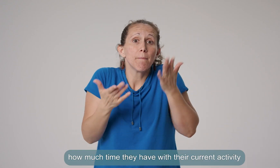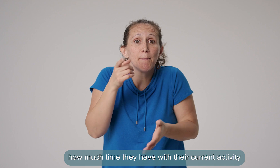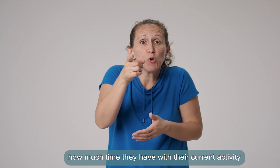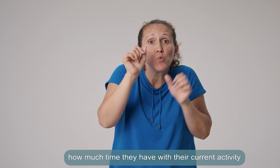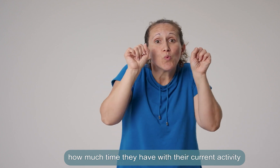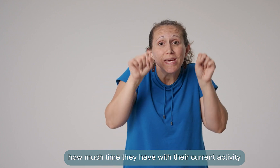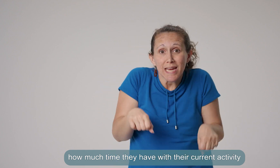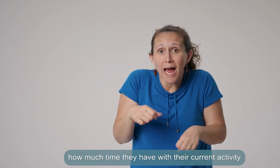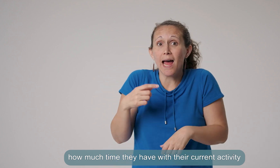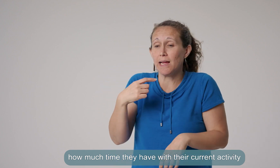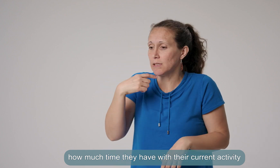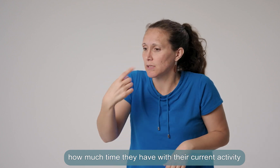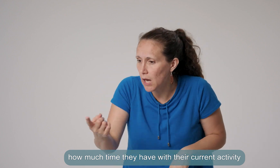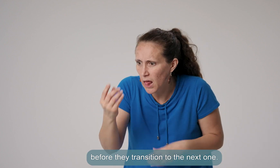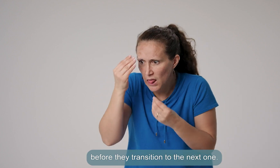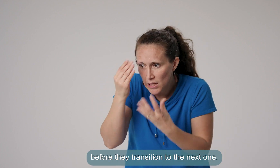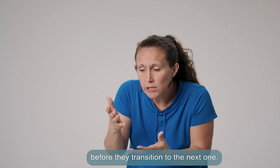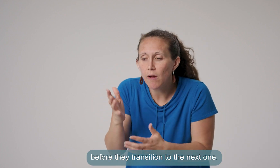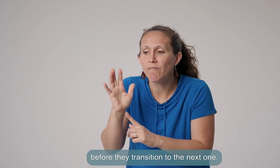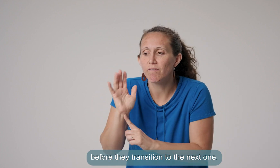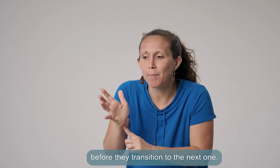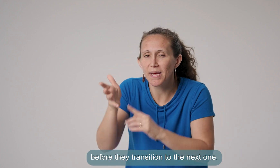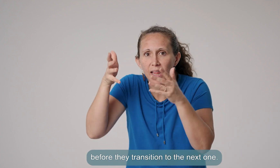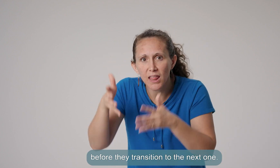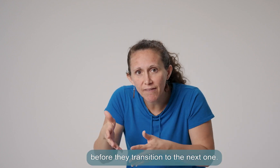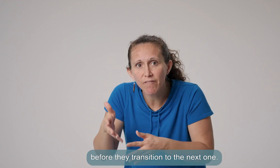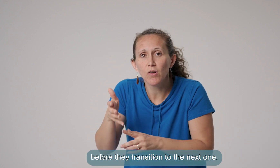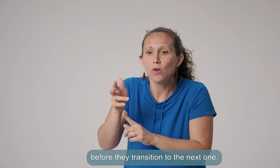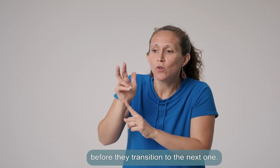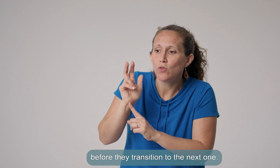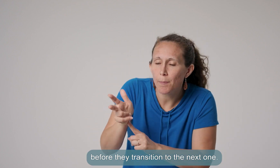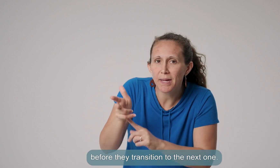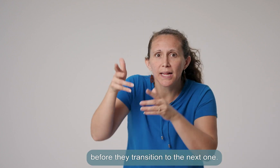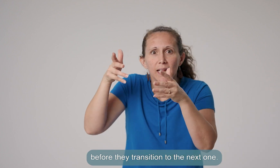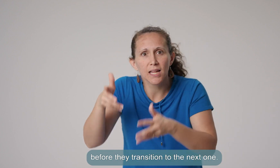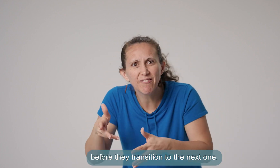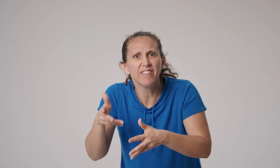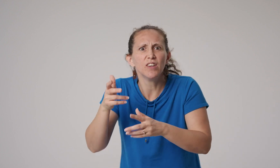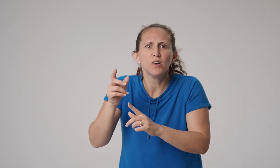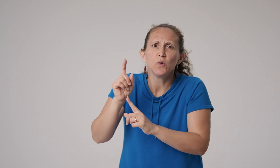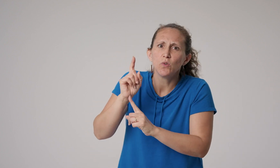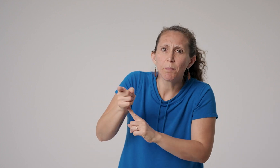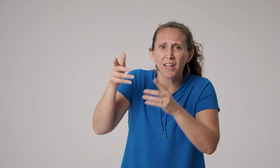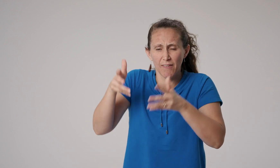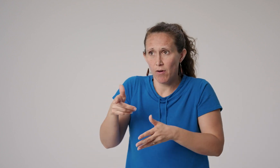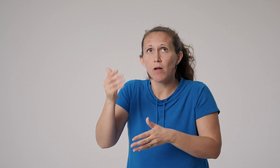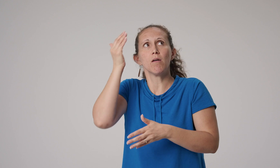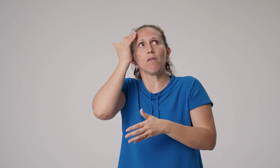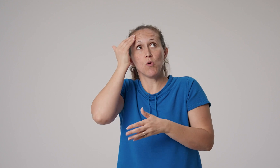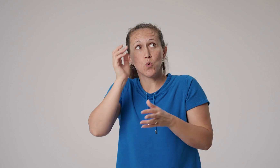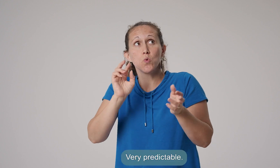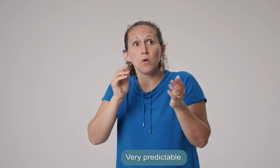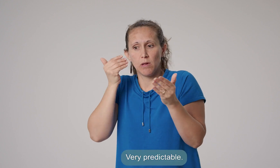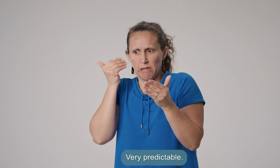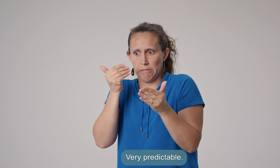have with their current activity before they transition to the next one. very